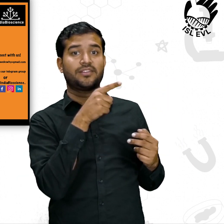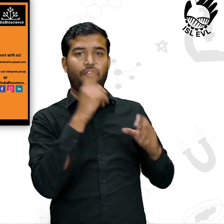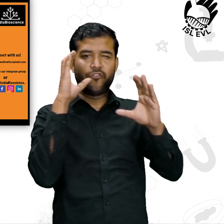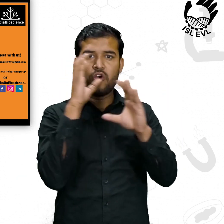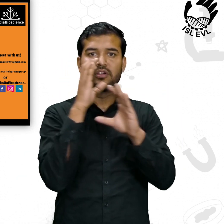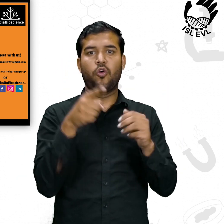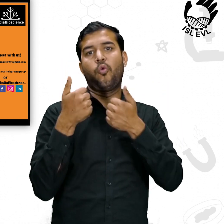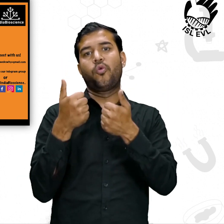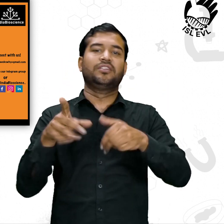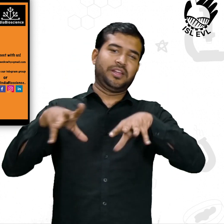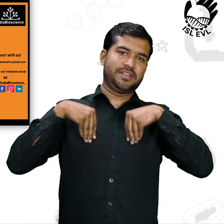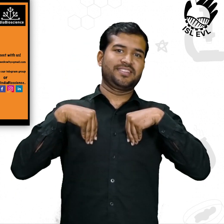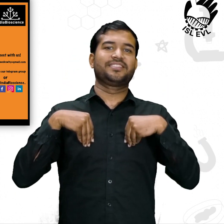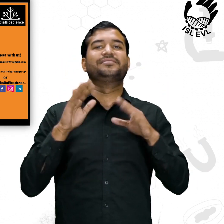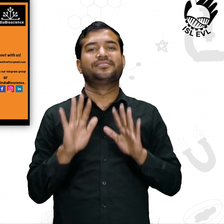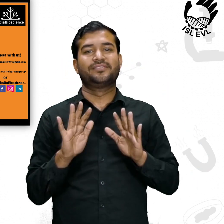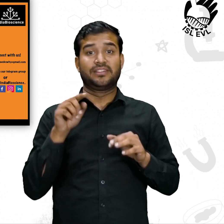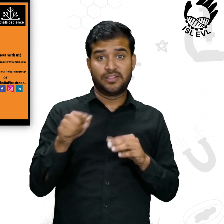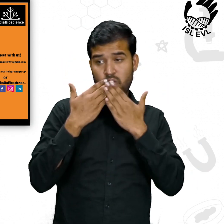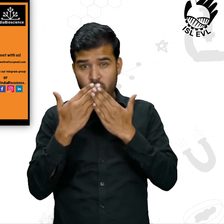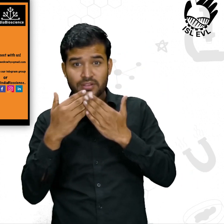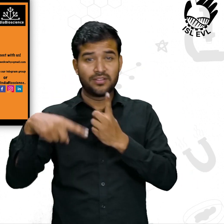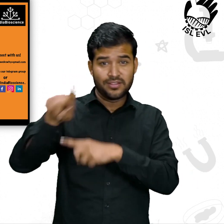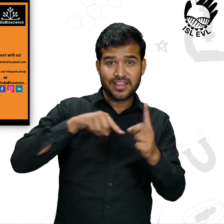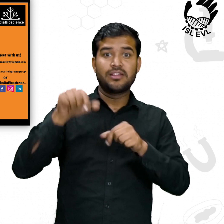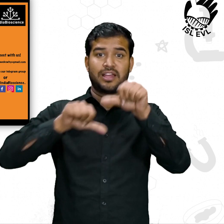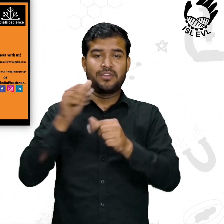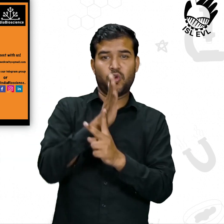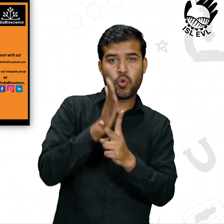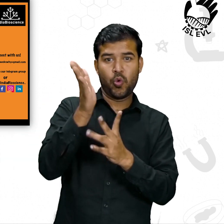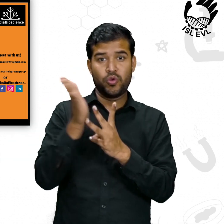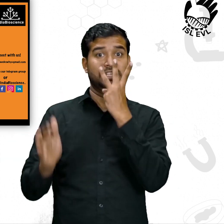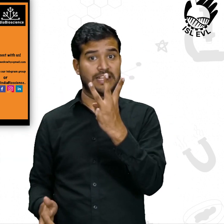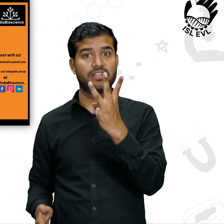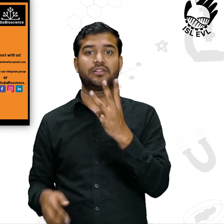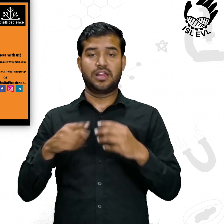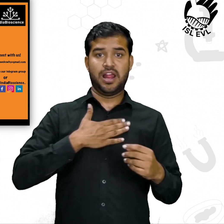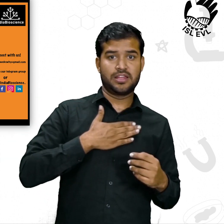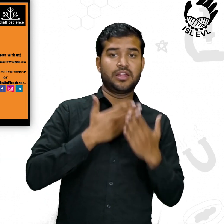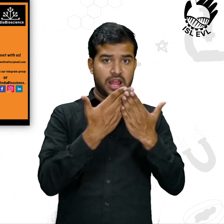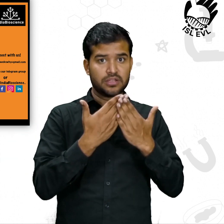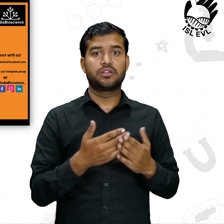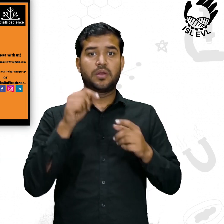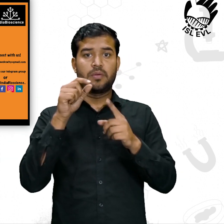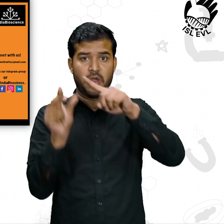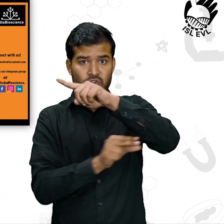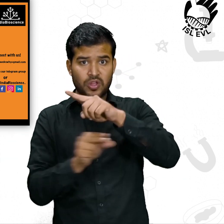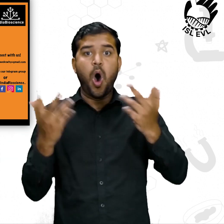life. Like if you are confused that where you have to choose physics or whether you have to choose biology, like okay, accept it.